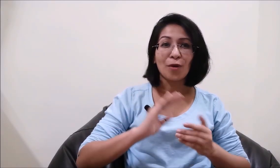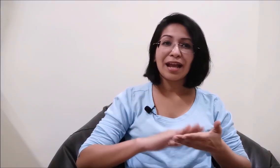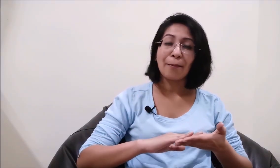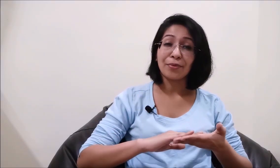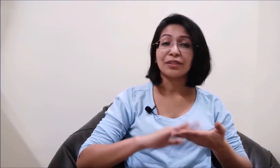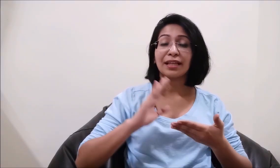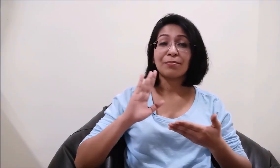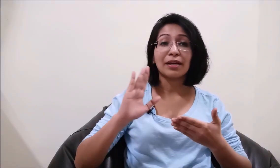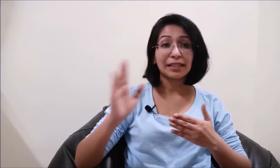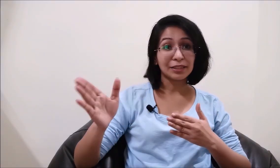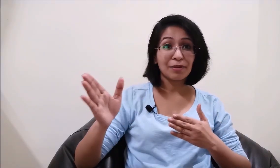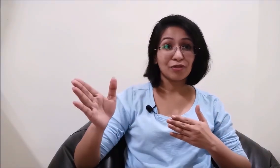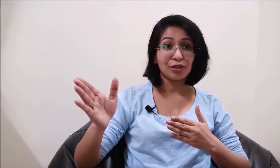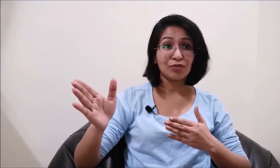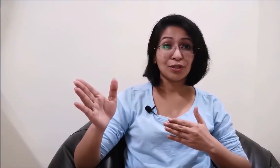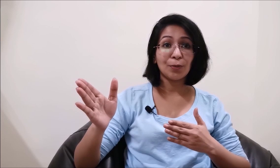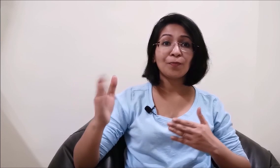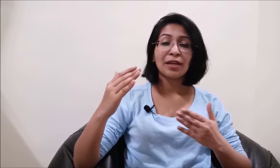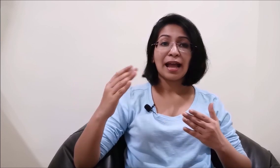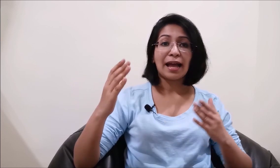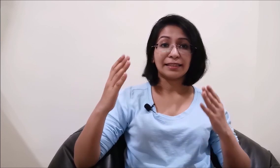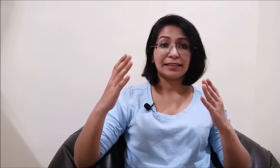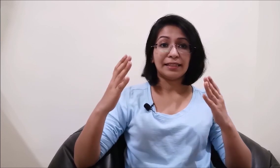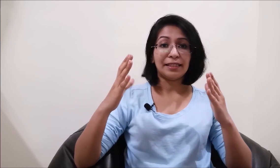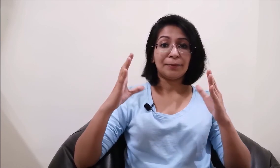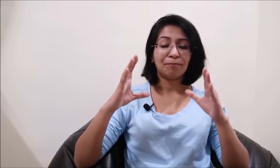what happened is that that is my first video, and the